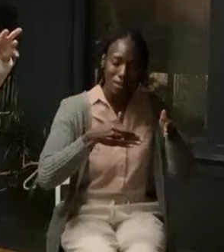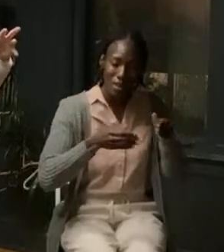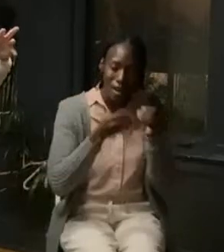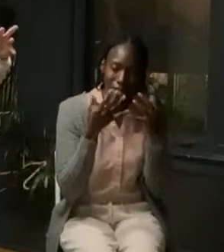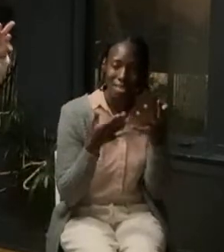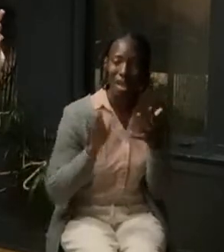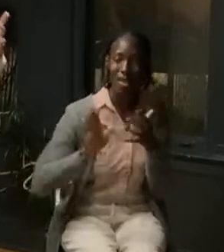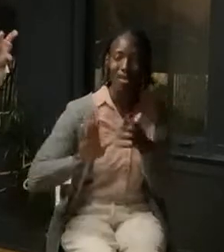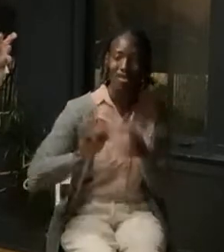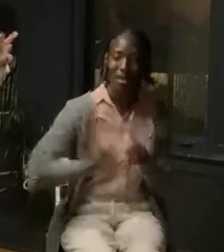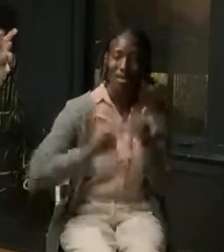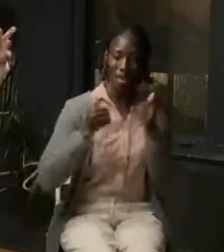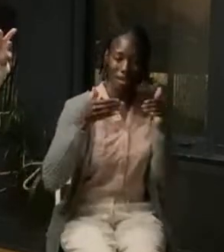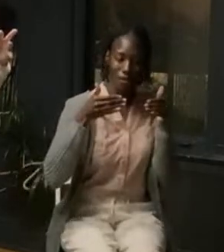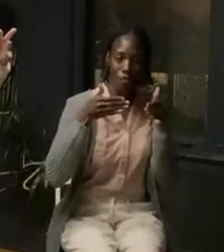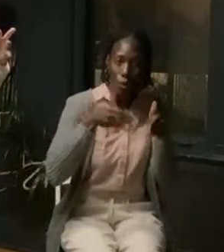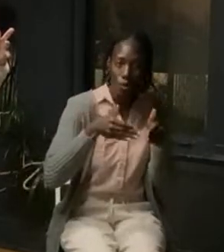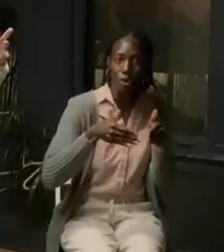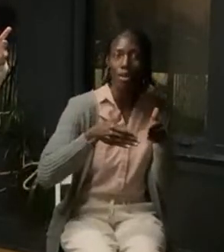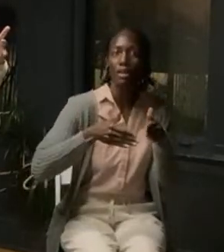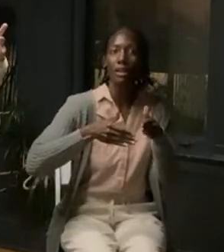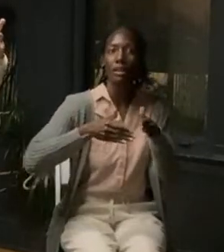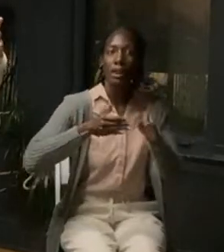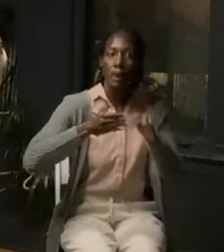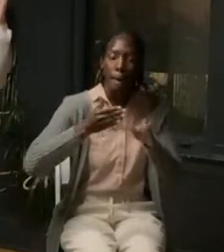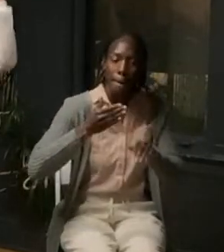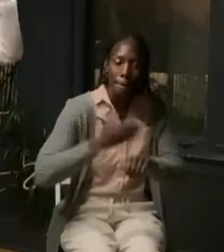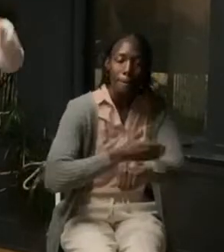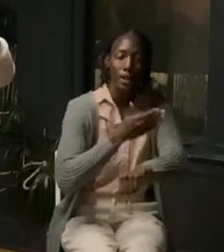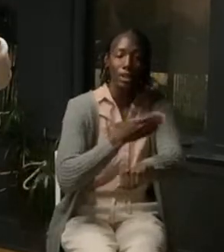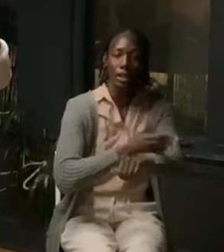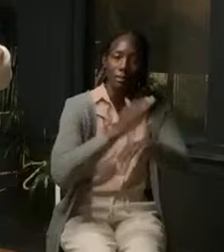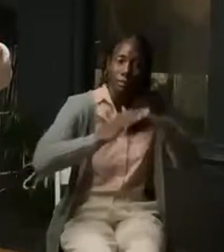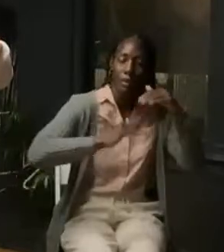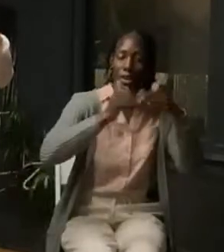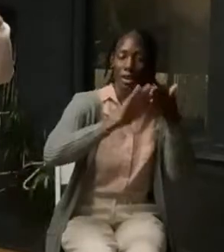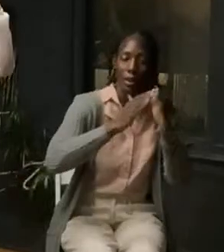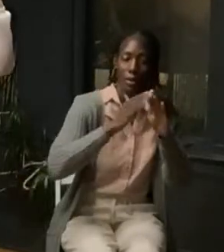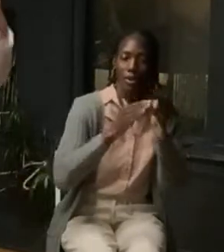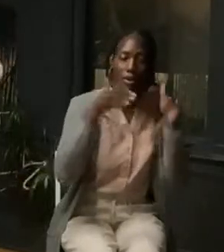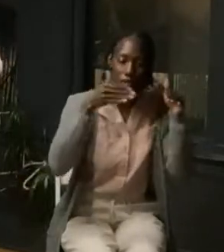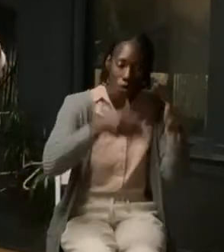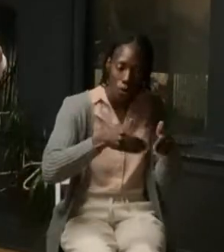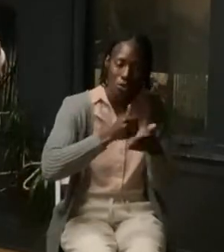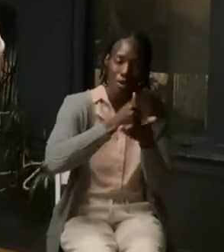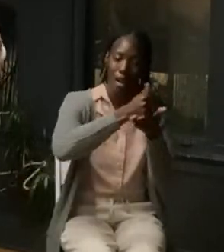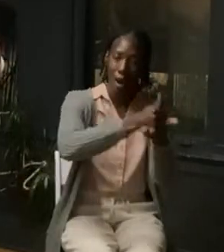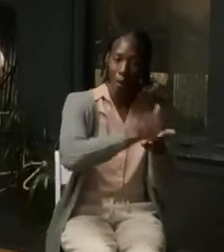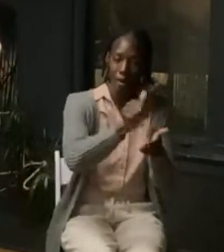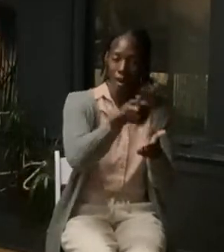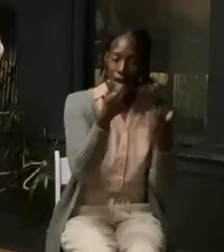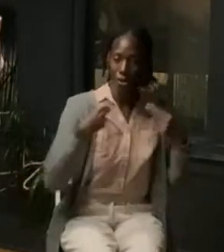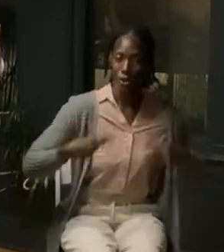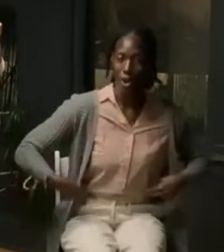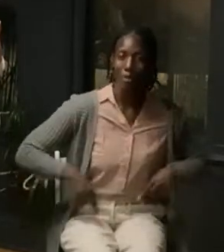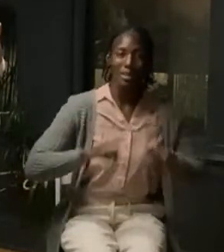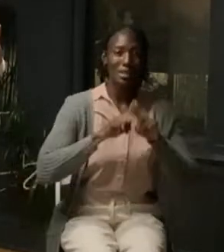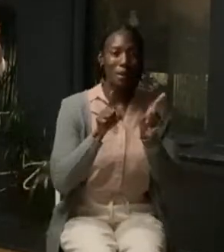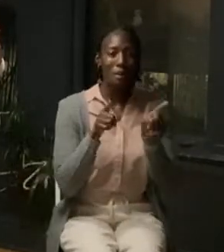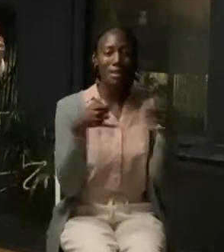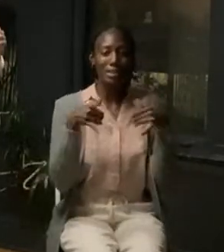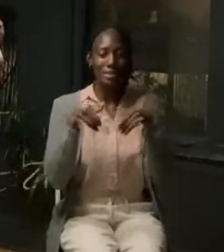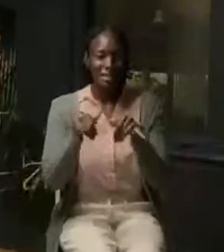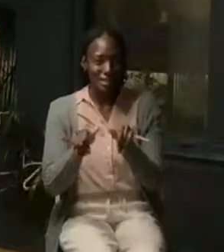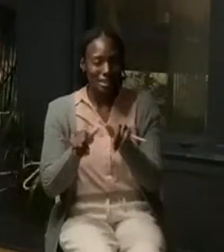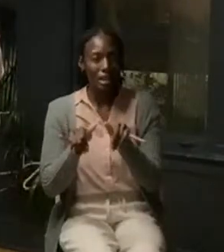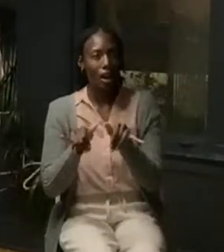of community, to the connecting of other humans, and not lost themselves and their own art and their own poetry at the